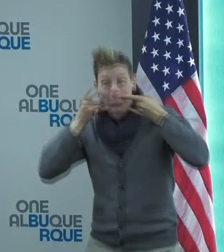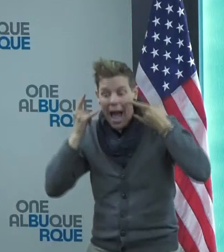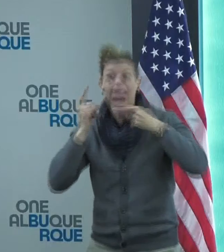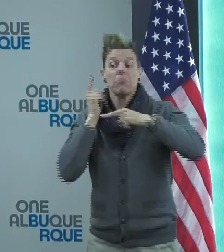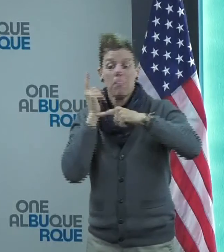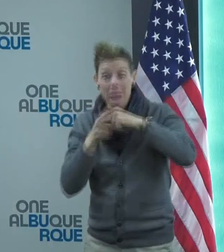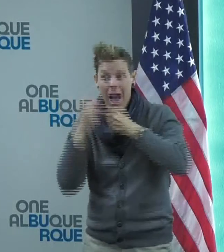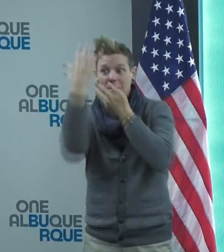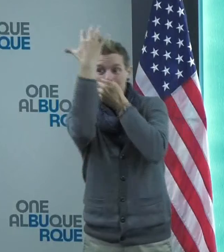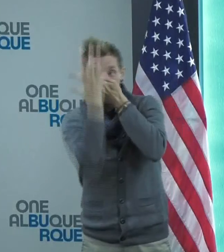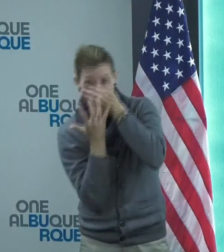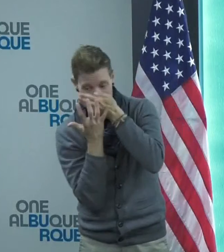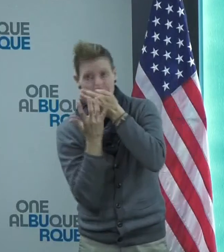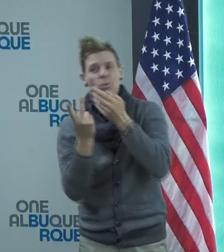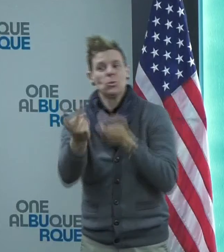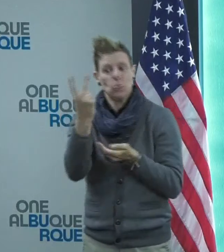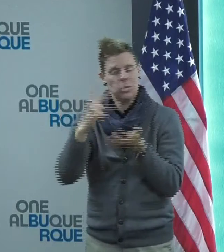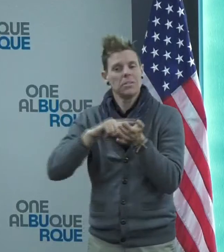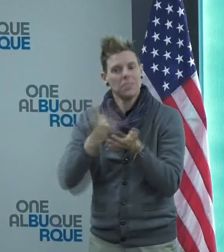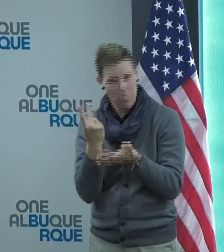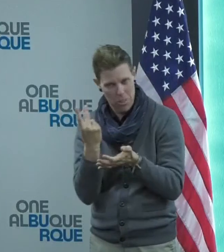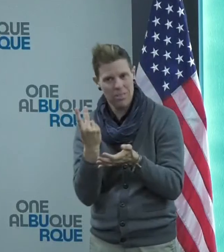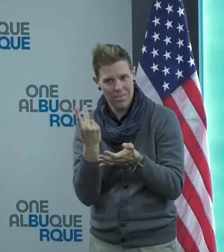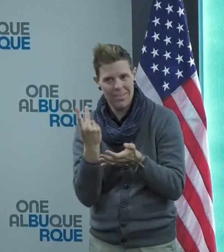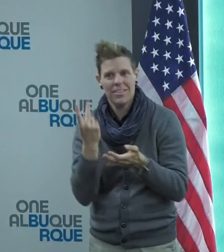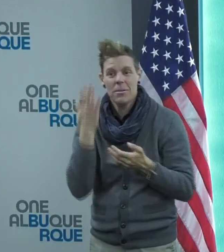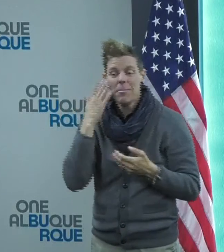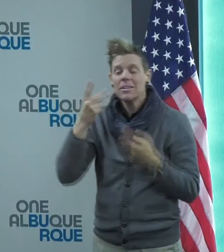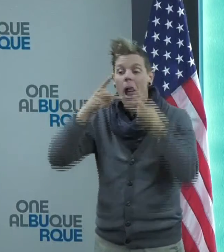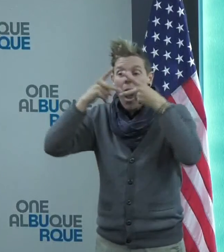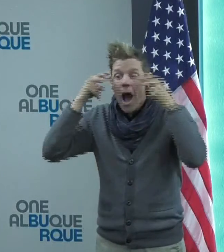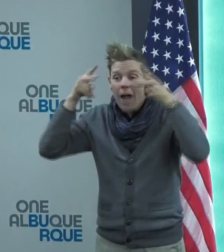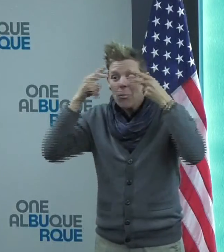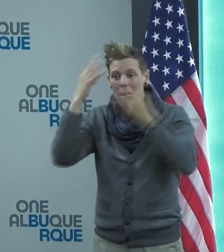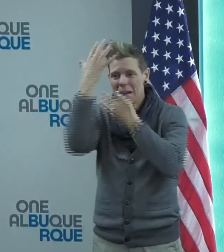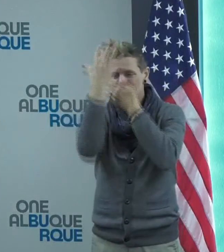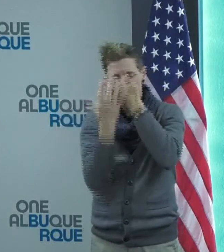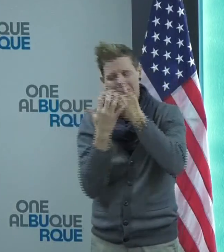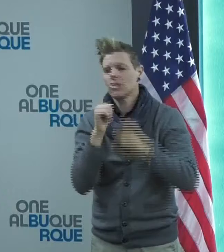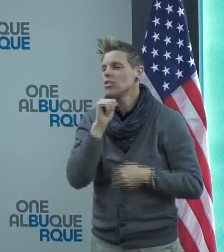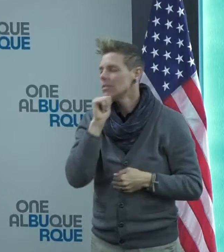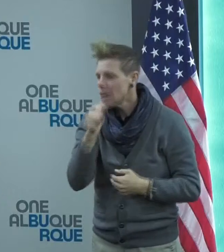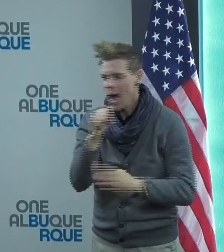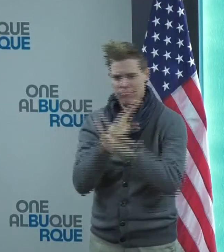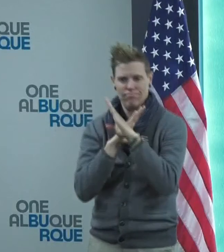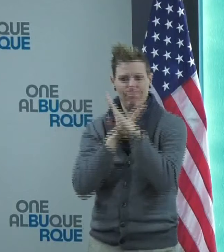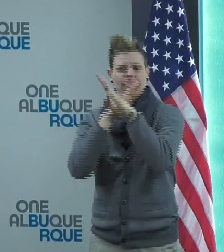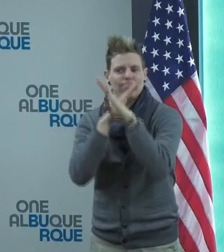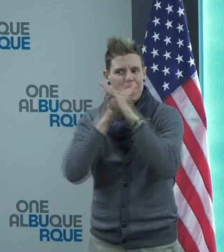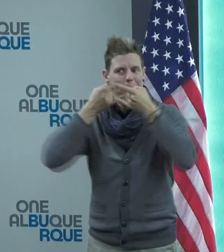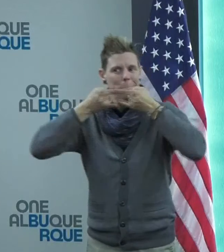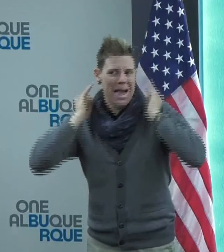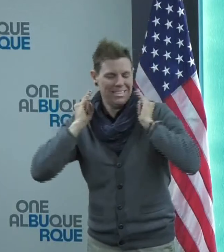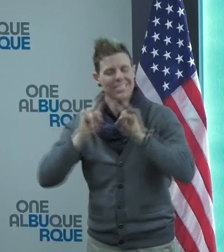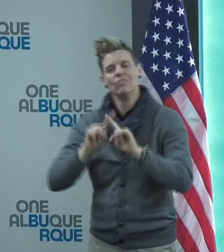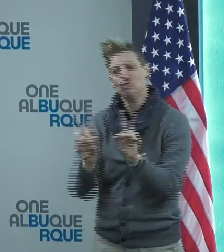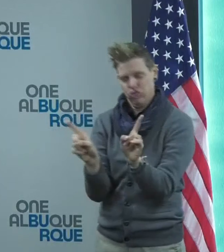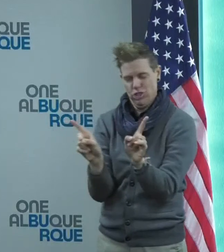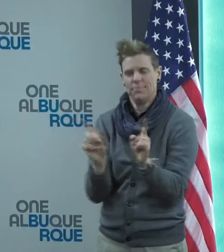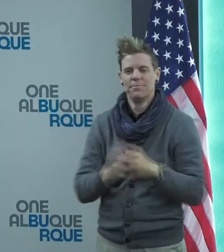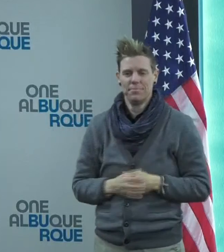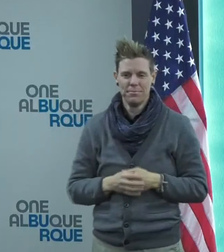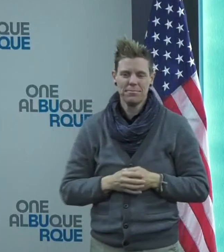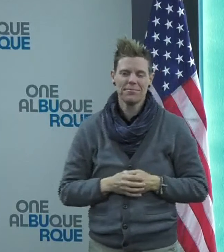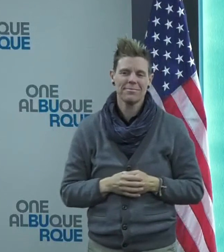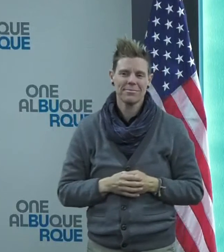Just a way, because Halloween masks do not count or are effective when it comes to reducing spread. So we want to make sure